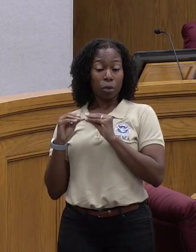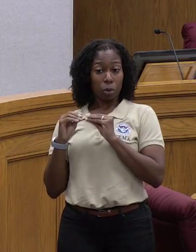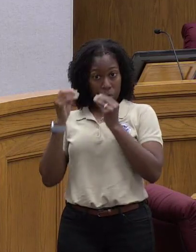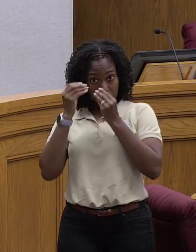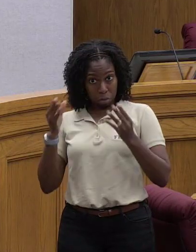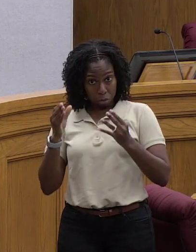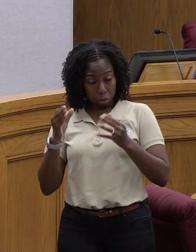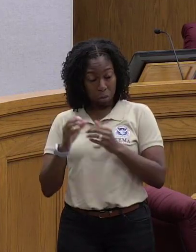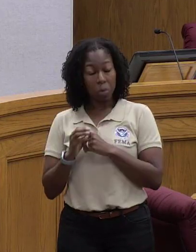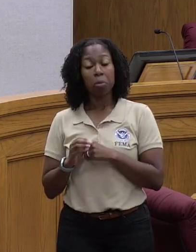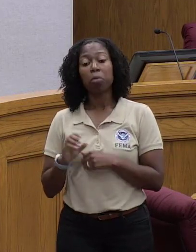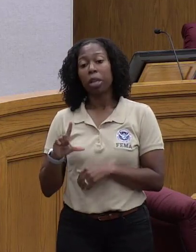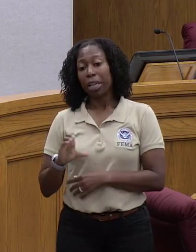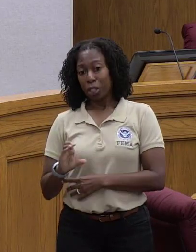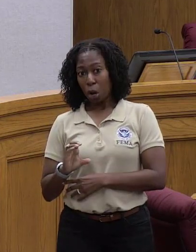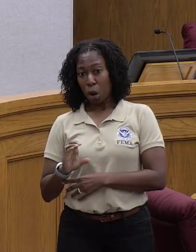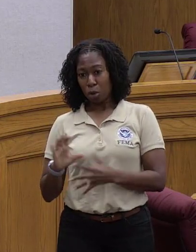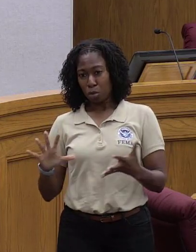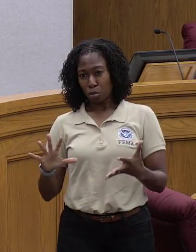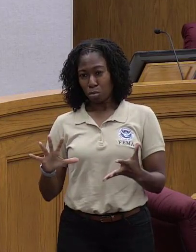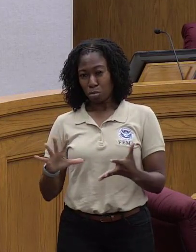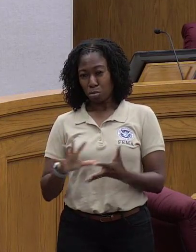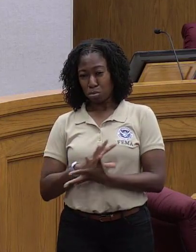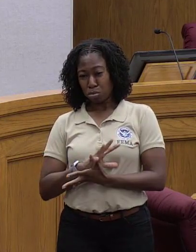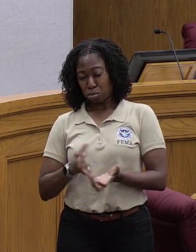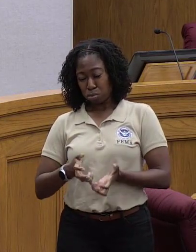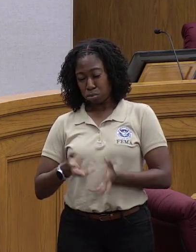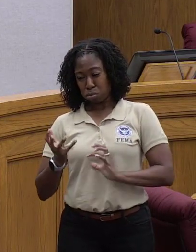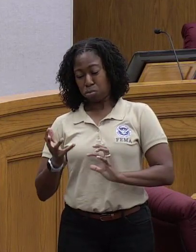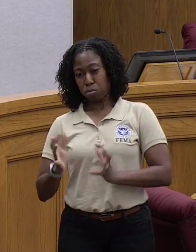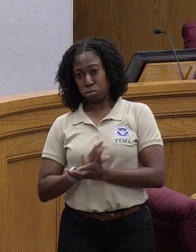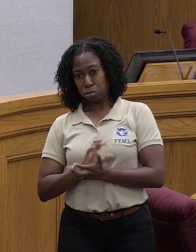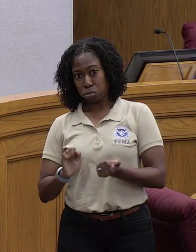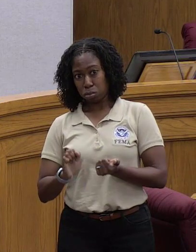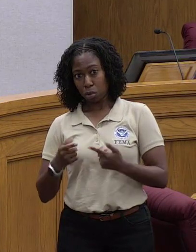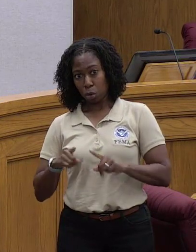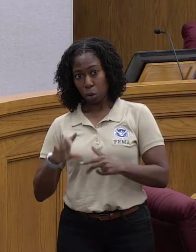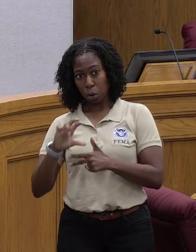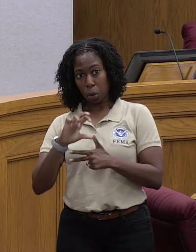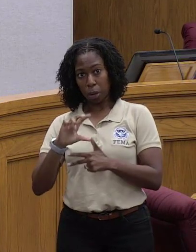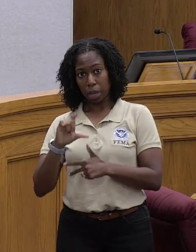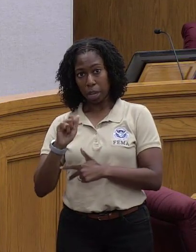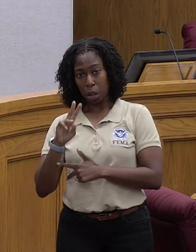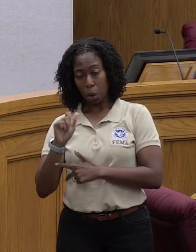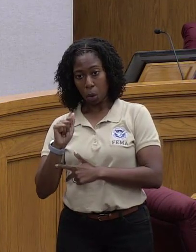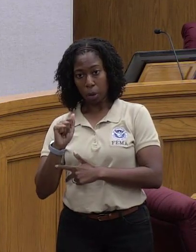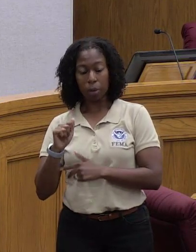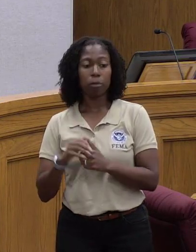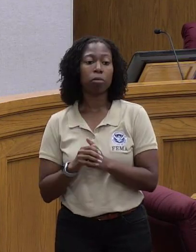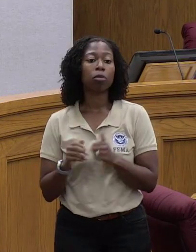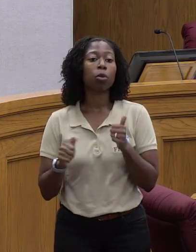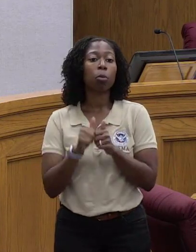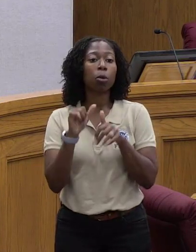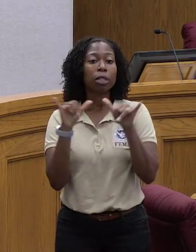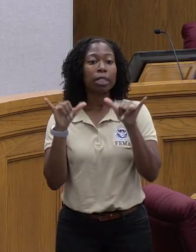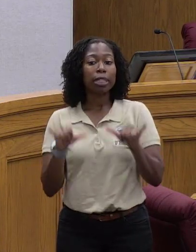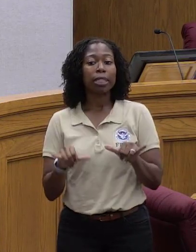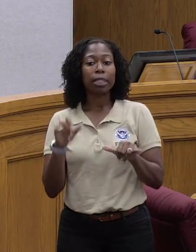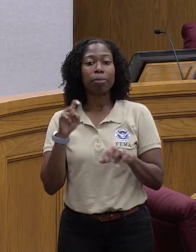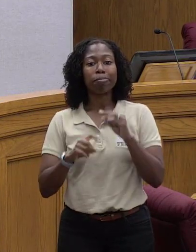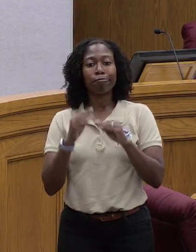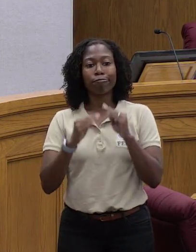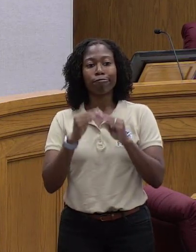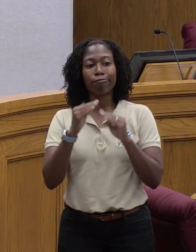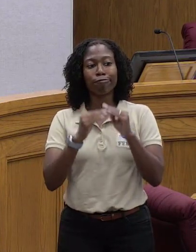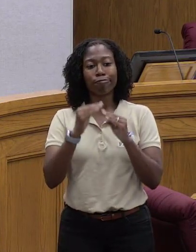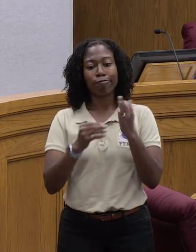Charles experienced significant damage during Hurricane Laura, requiring much of our system to be rebuilt. On behalf